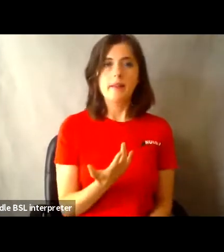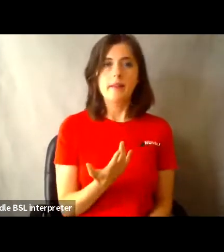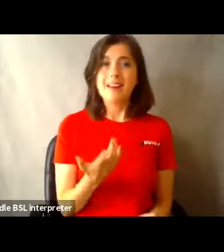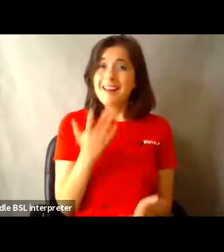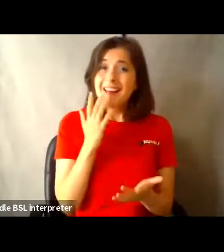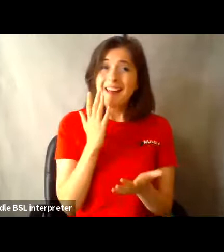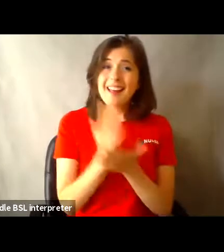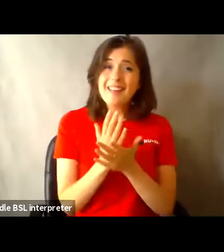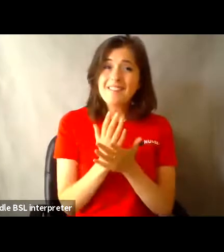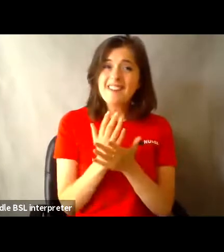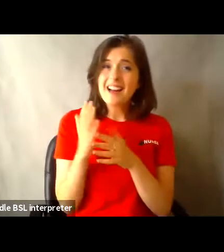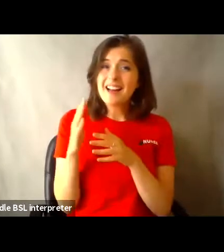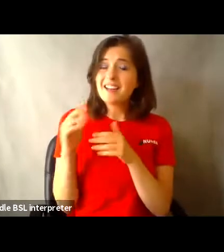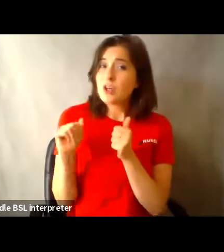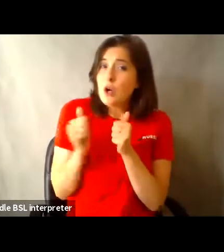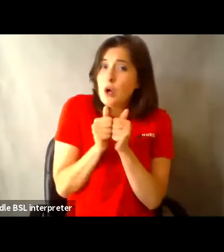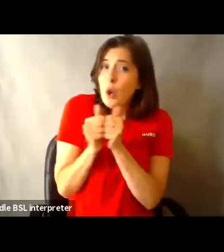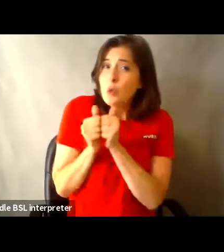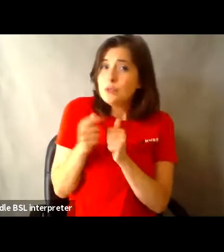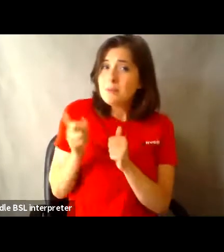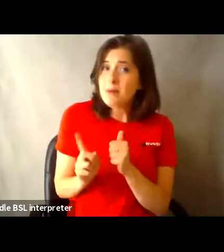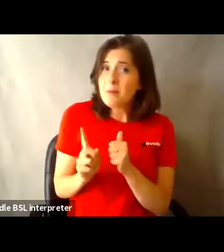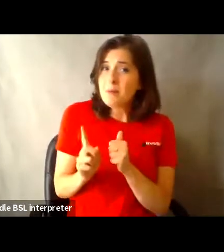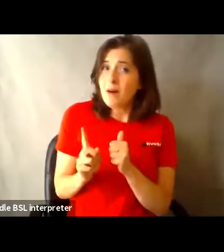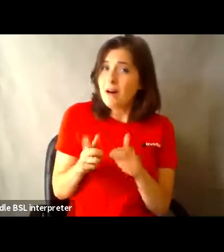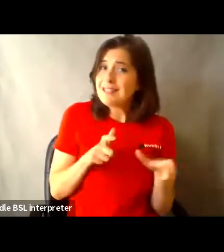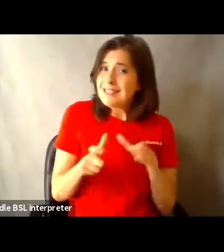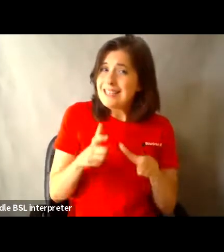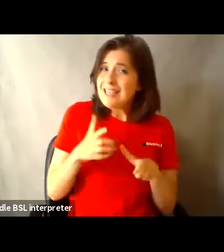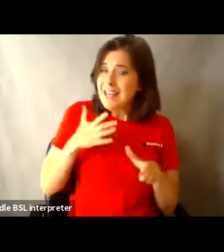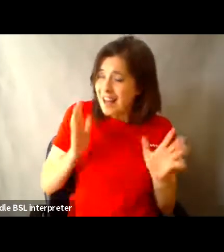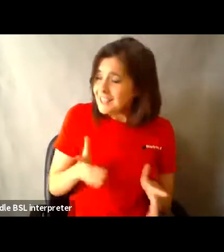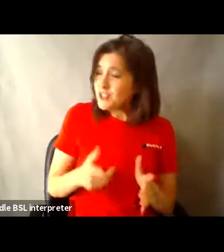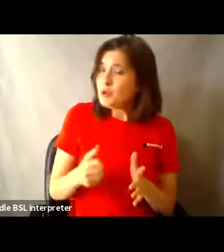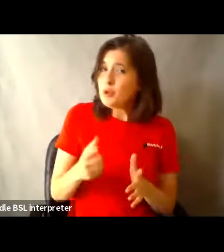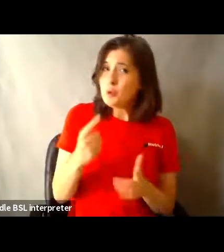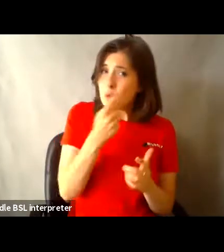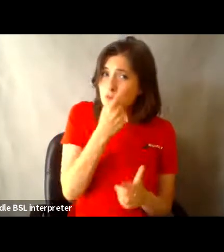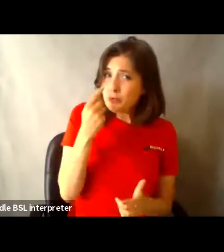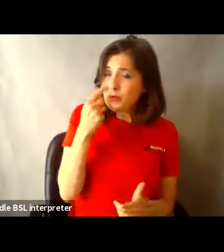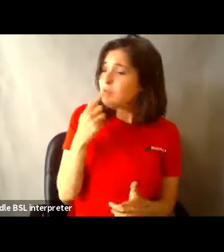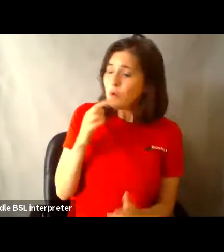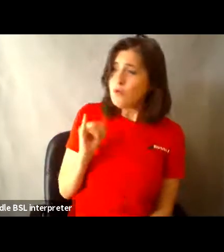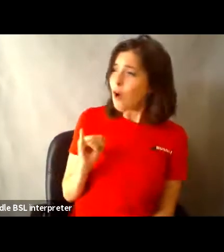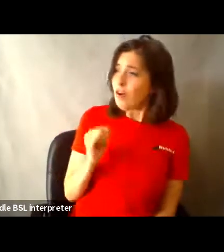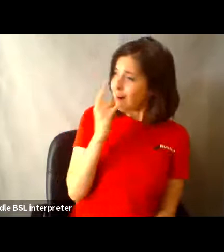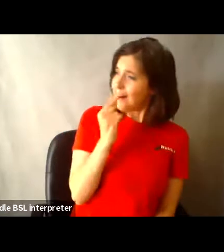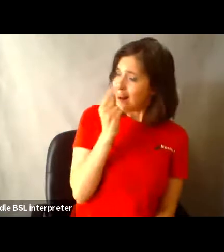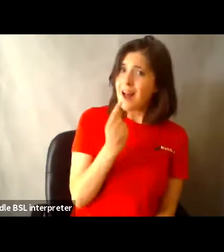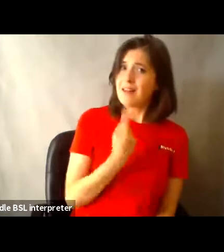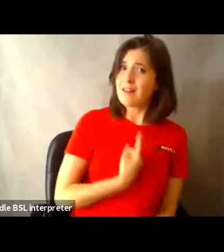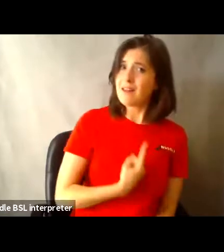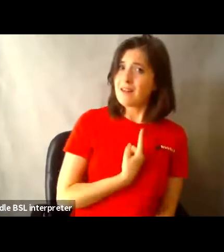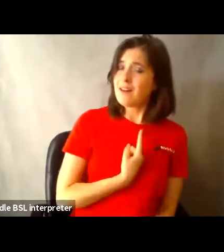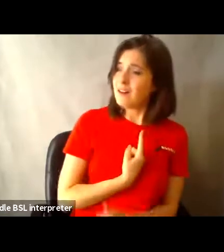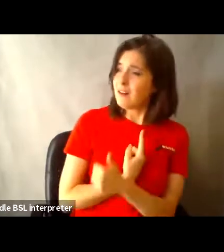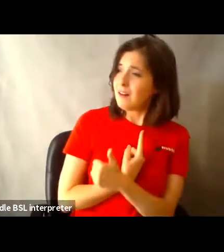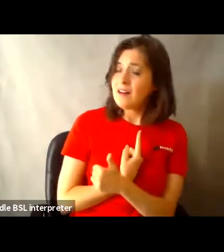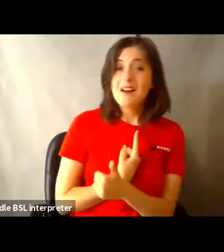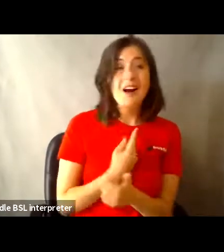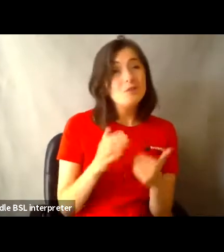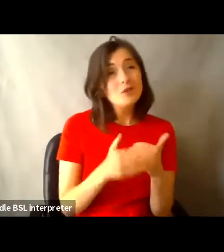closest to me. And I'm sure lots of people with learning difficulties feel the same